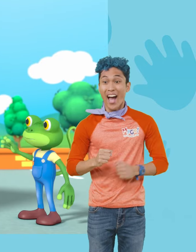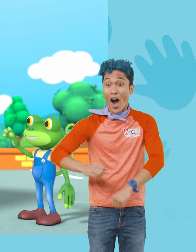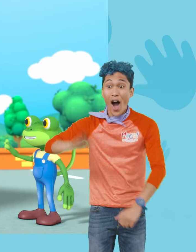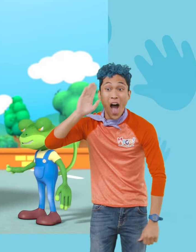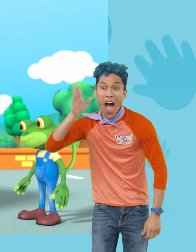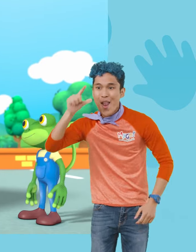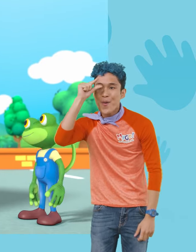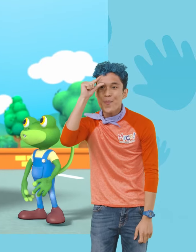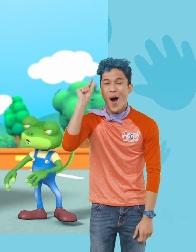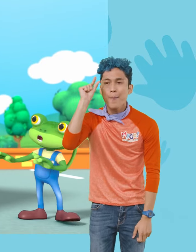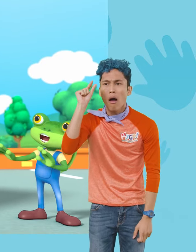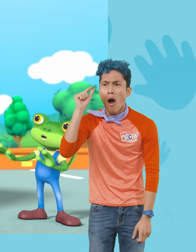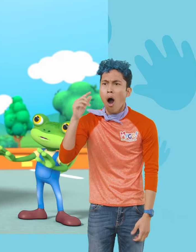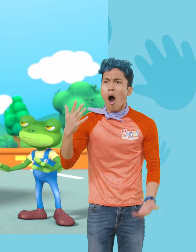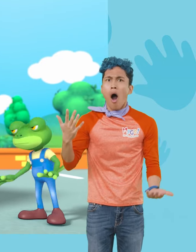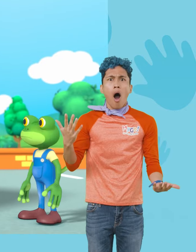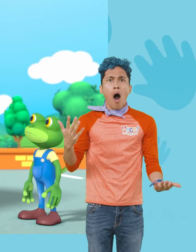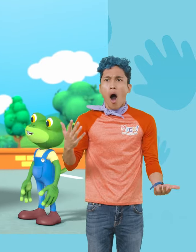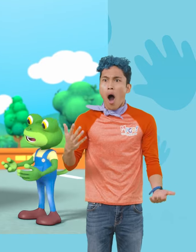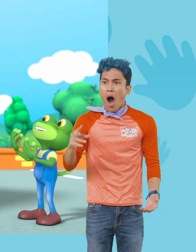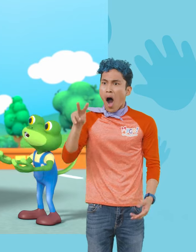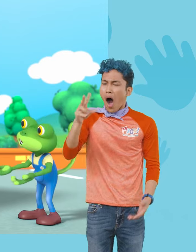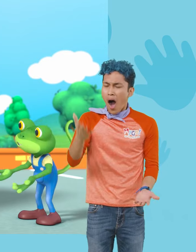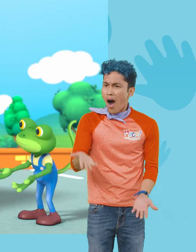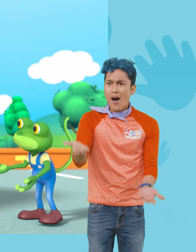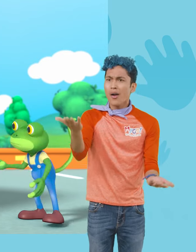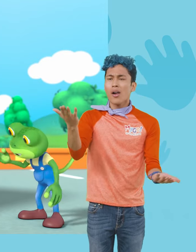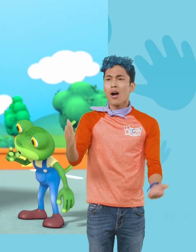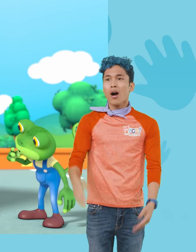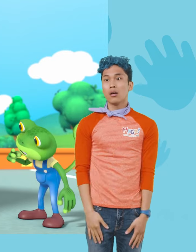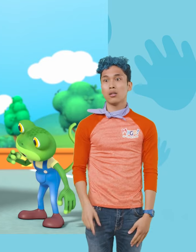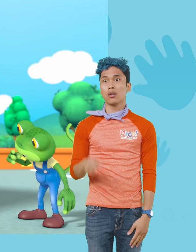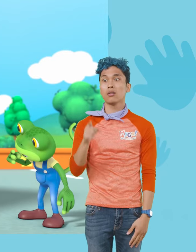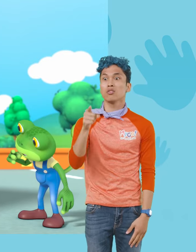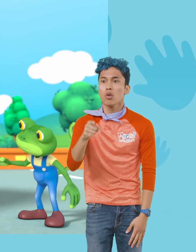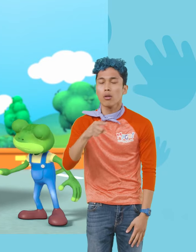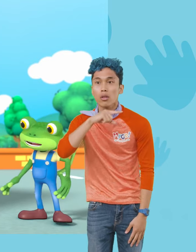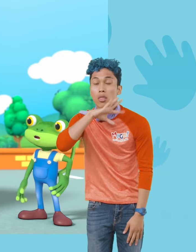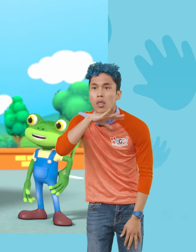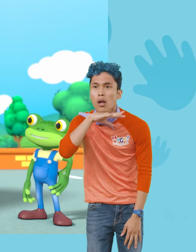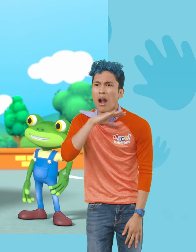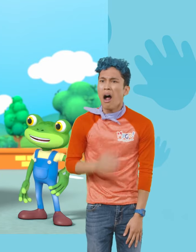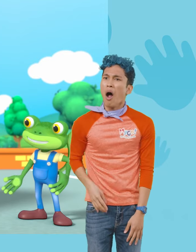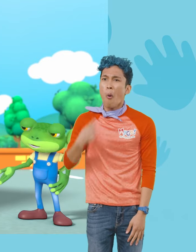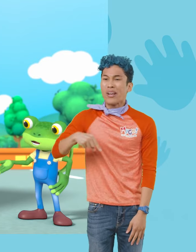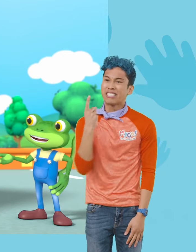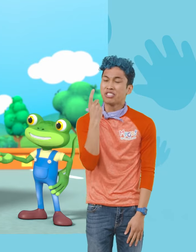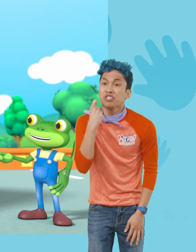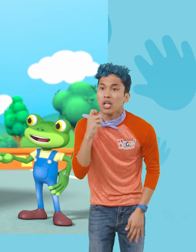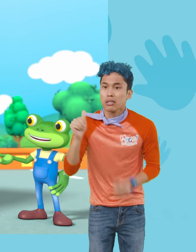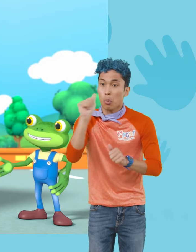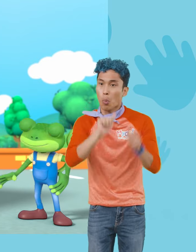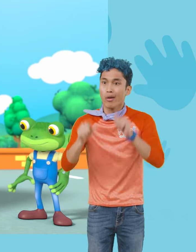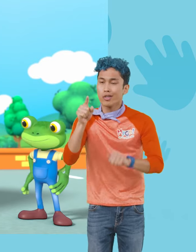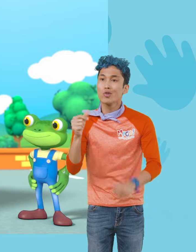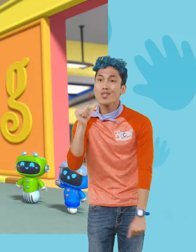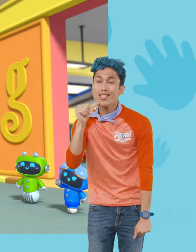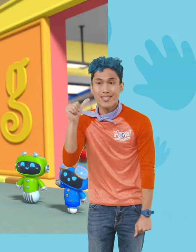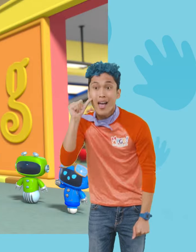Hello, Bobby! Whoa! Look at you! You're all dirty! And we only cleaned you yesterday!